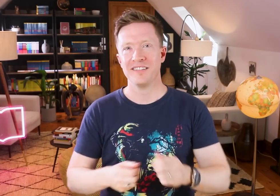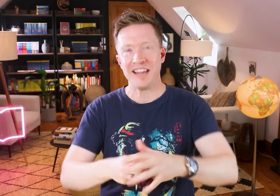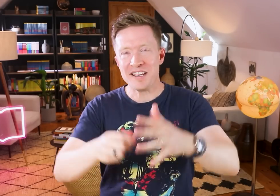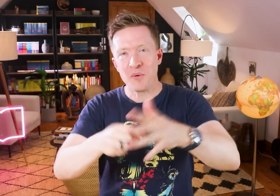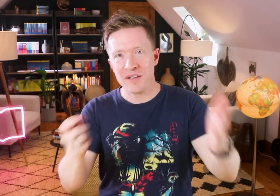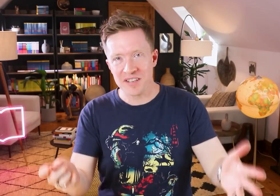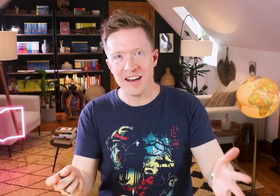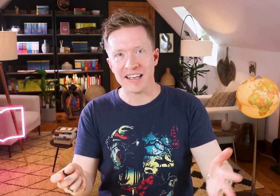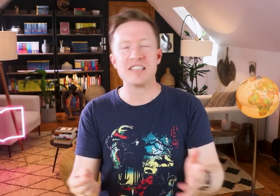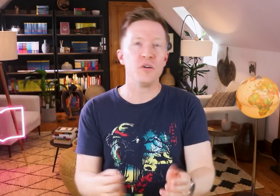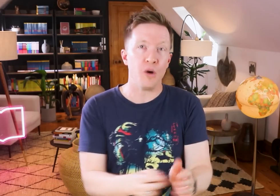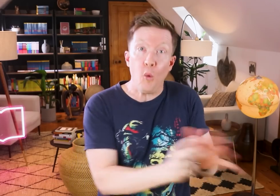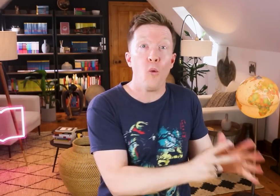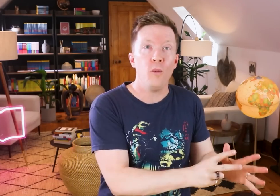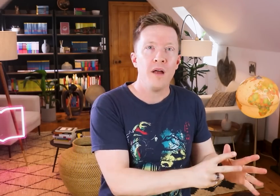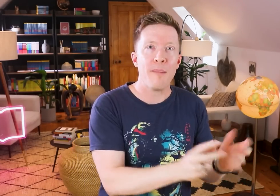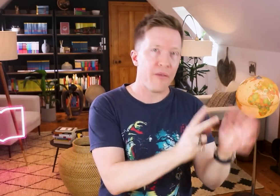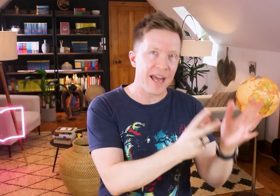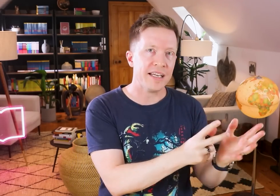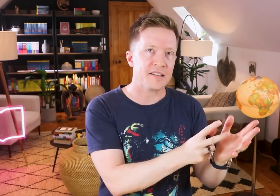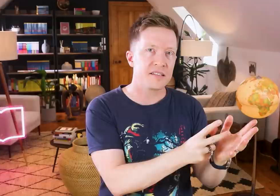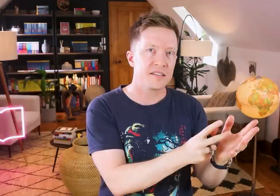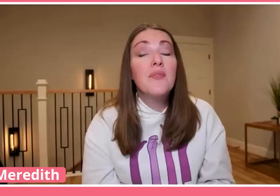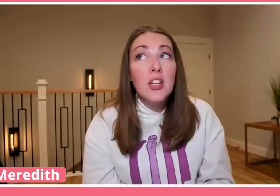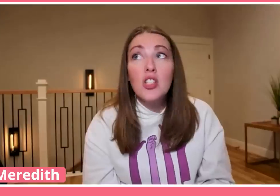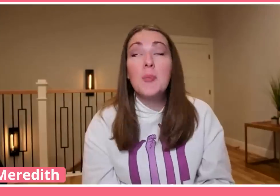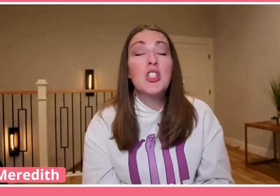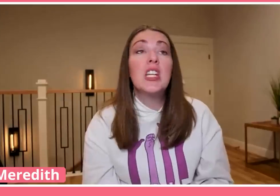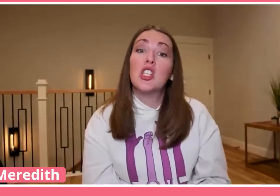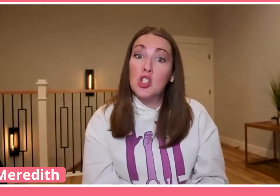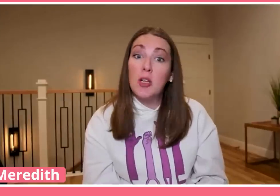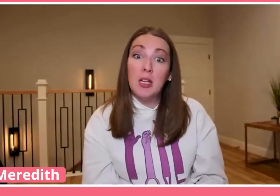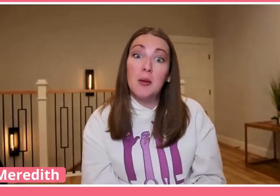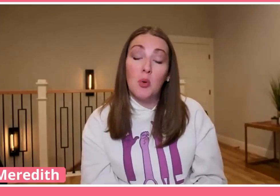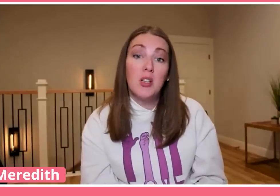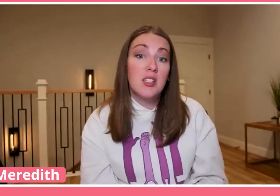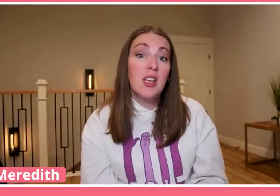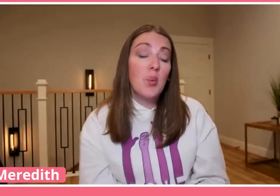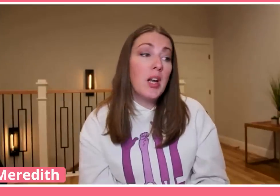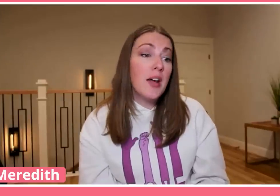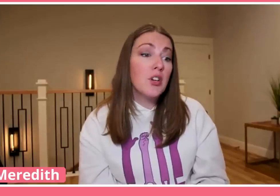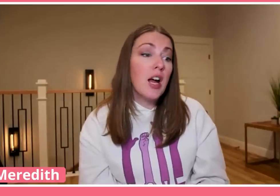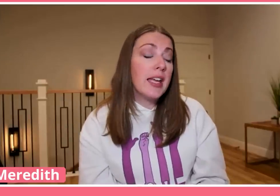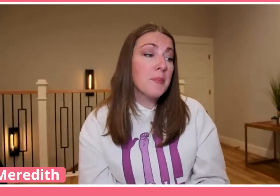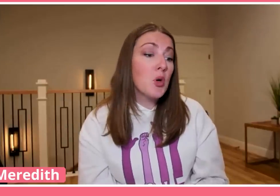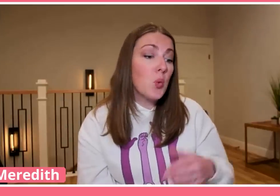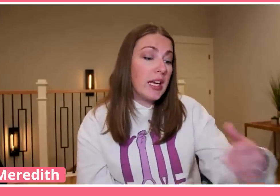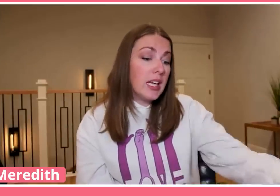That is a way of signing. It's not all about the hands. Facial expression is extremely important. Whenever I am grading